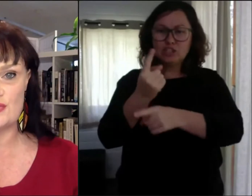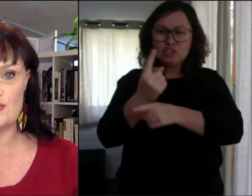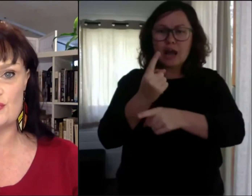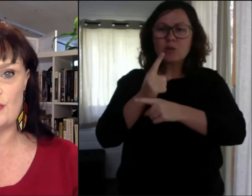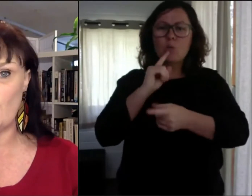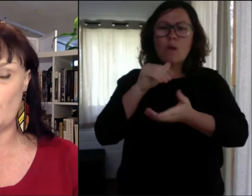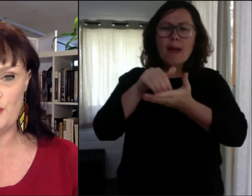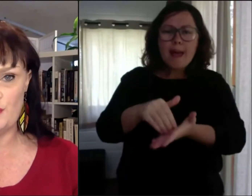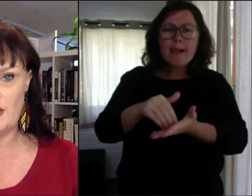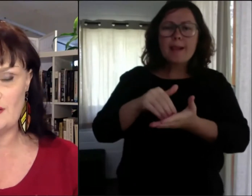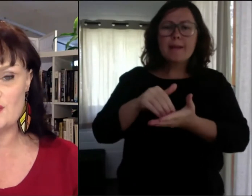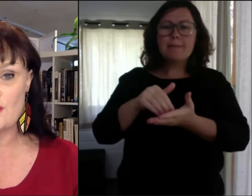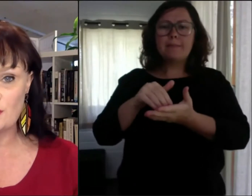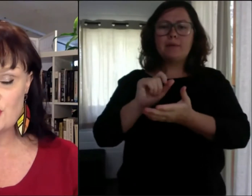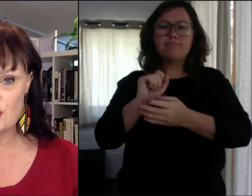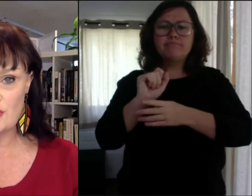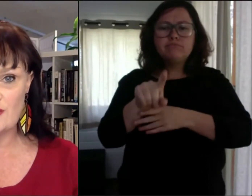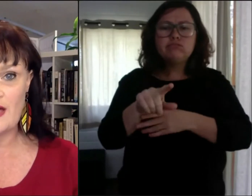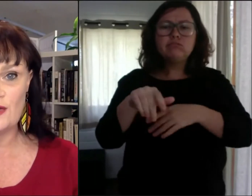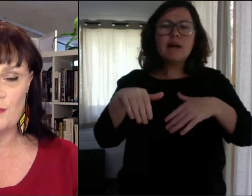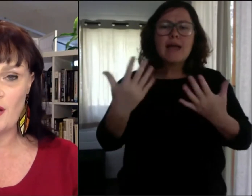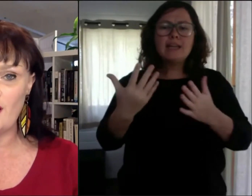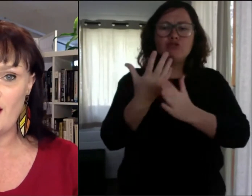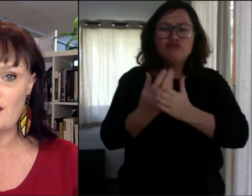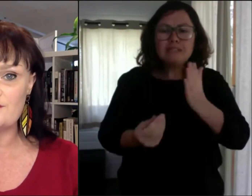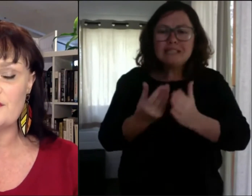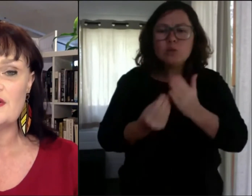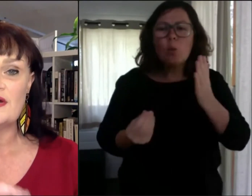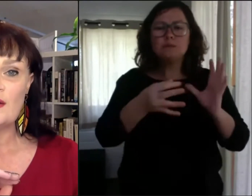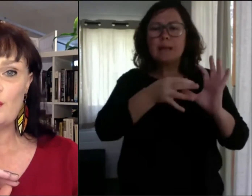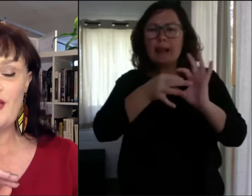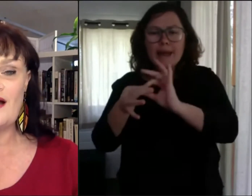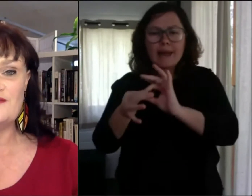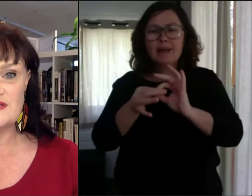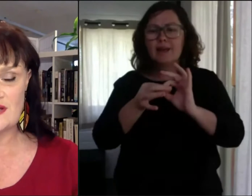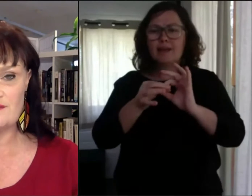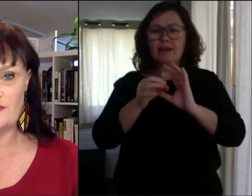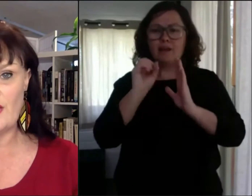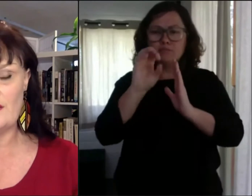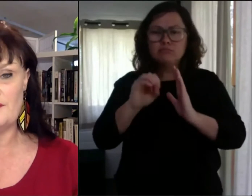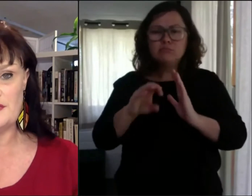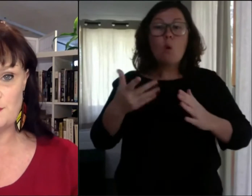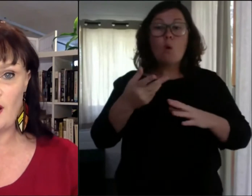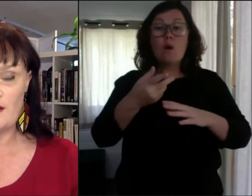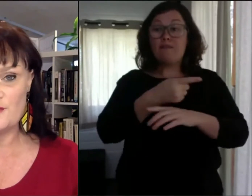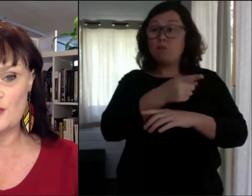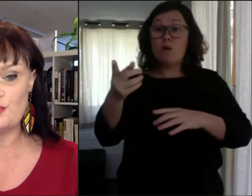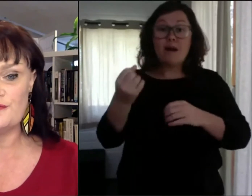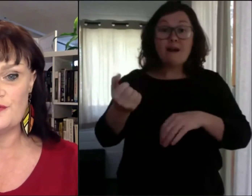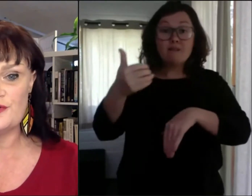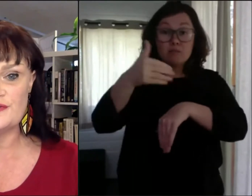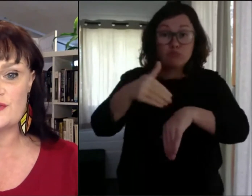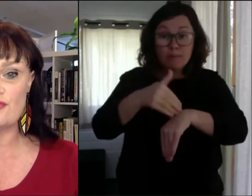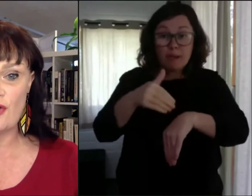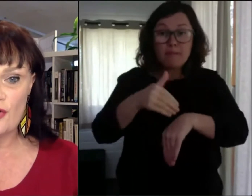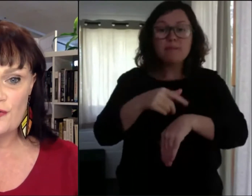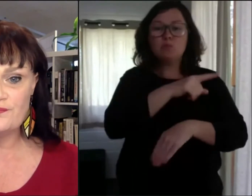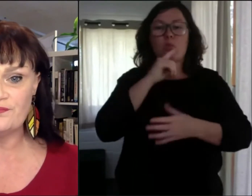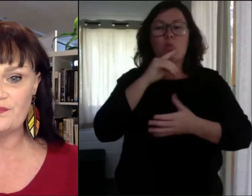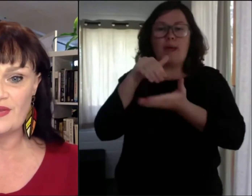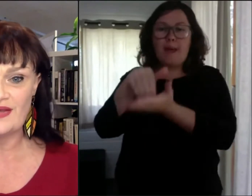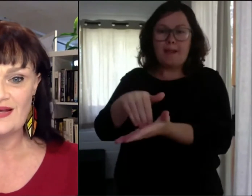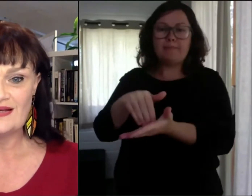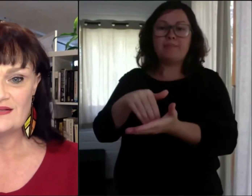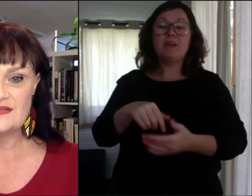and to help you with any troubleshooting that you might have. We have discovered that this platform prefers